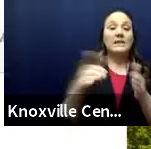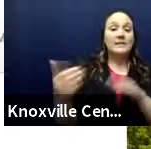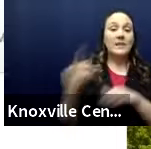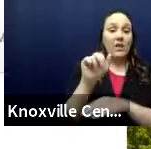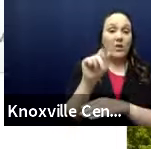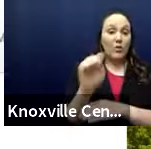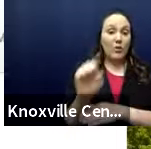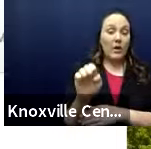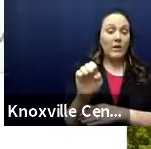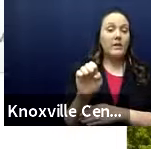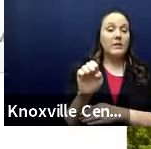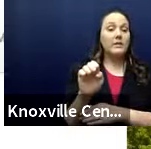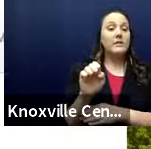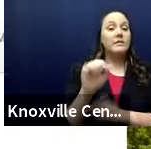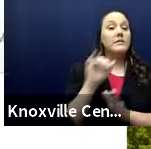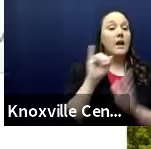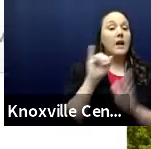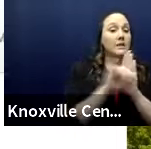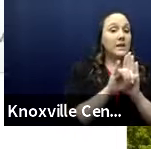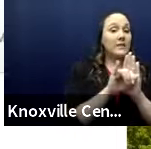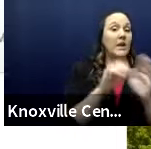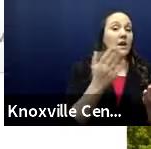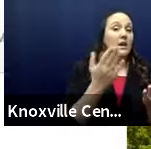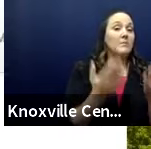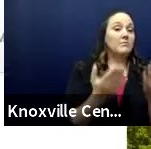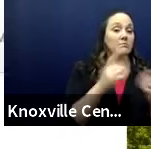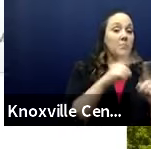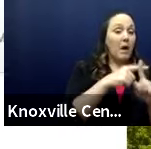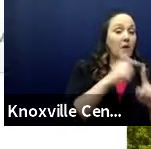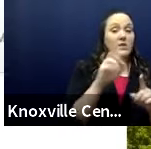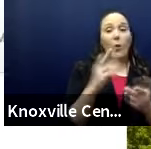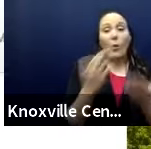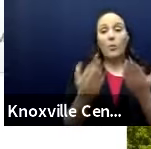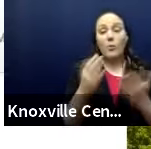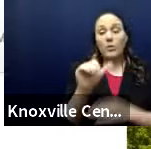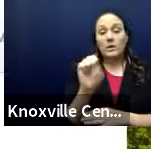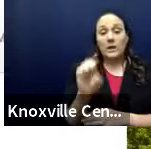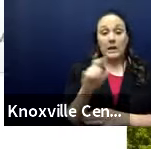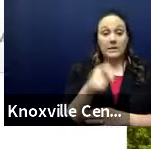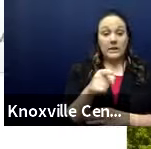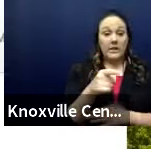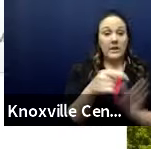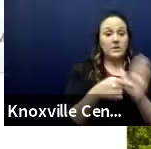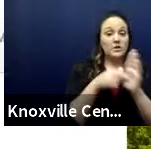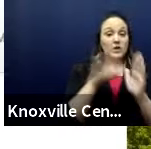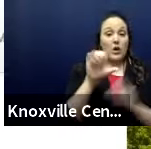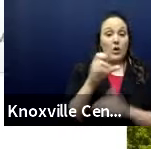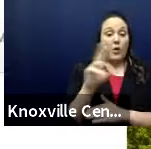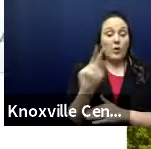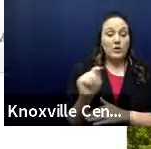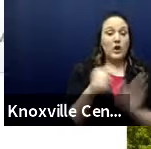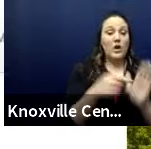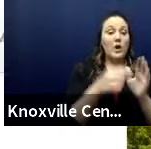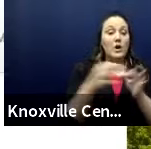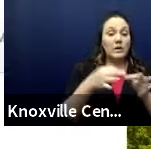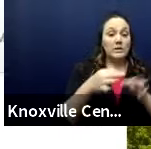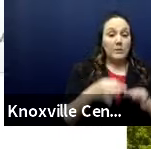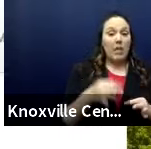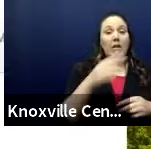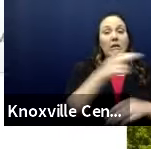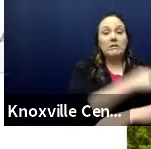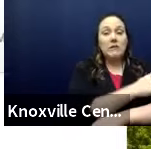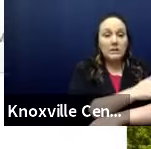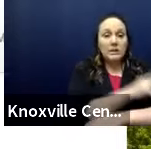positive or probable cases. For this benchmark, we show the chart that details cases, hospitalizations, and